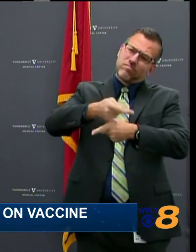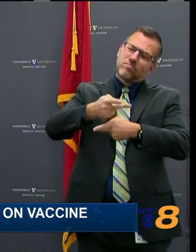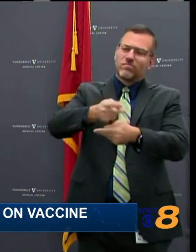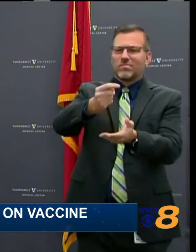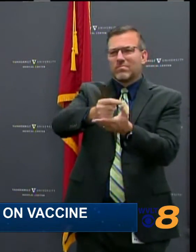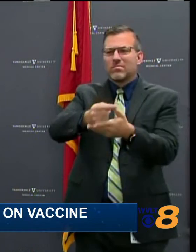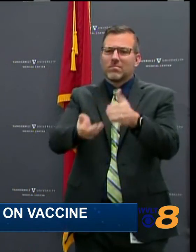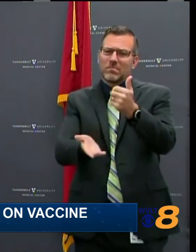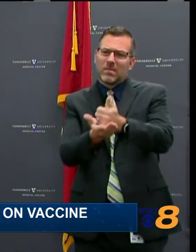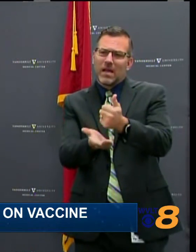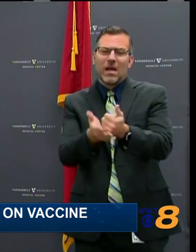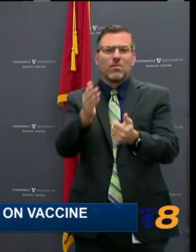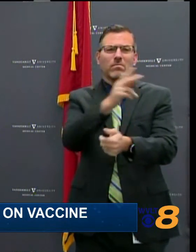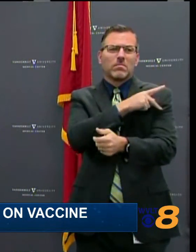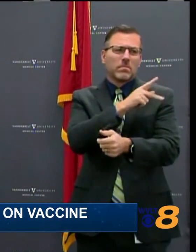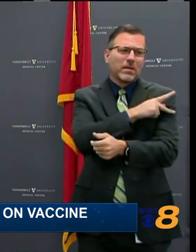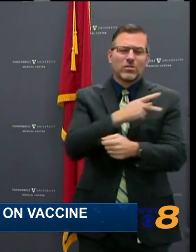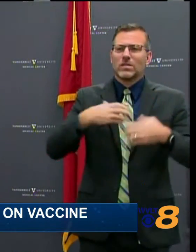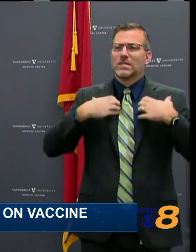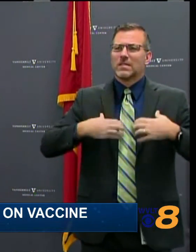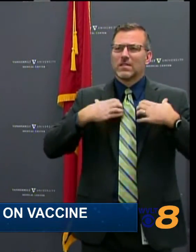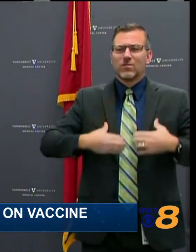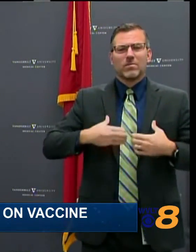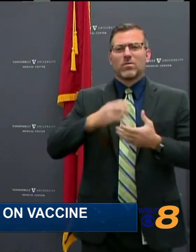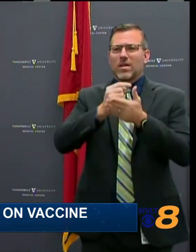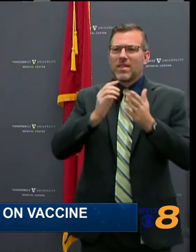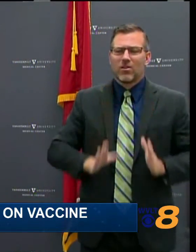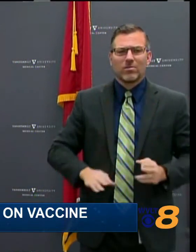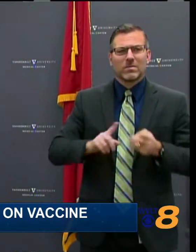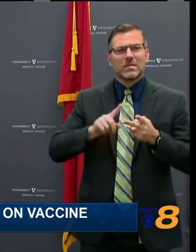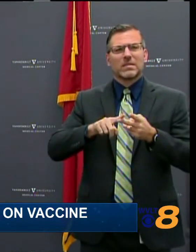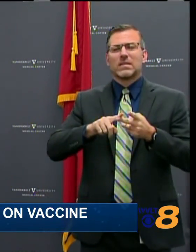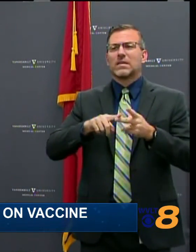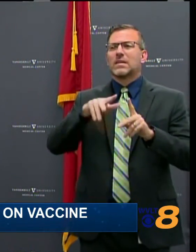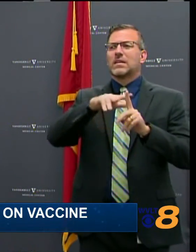and a respiratory therapist, an environmental technician,